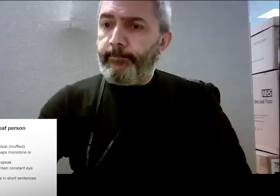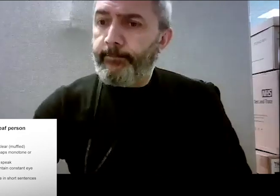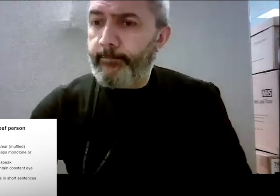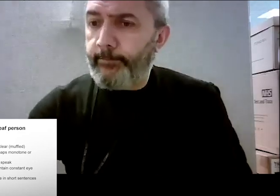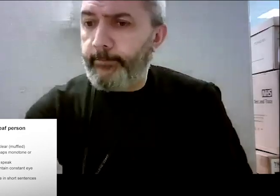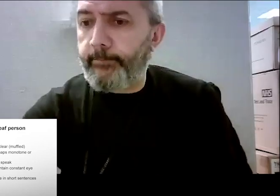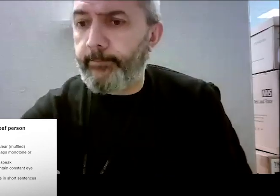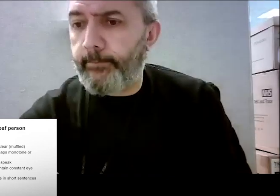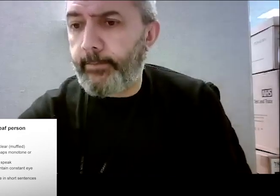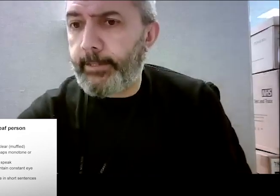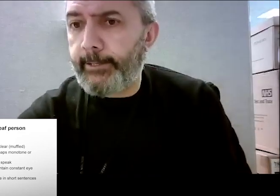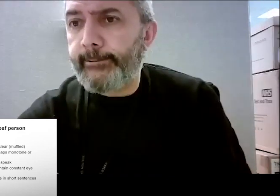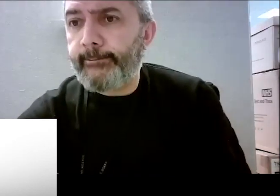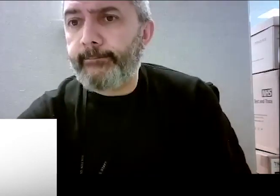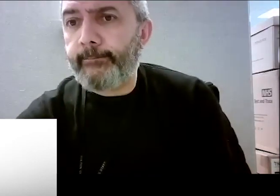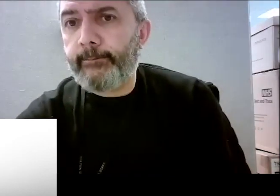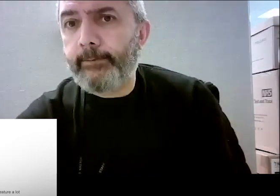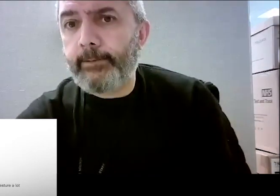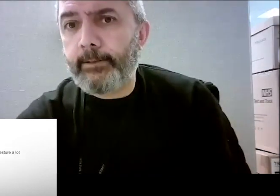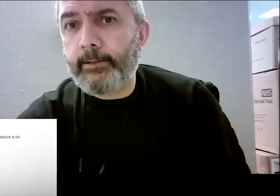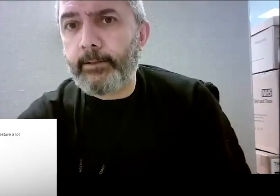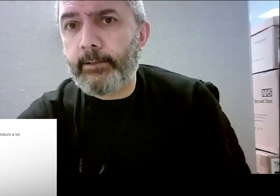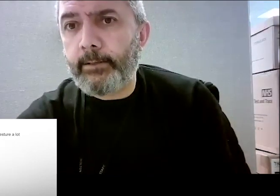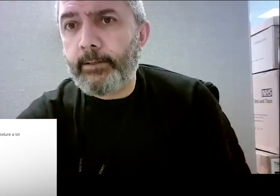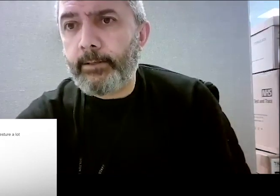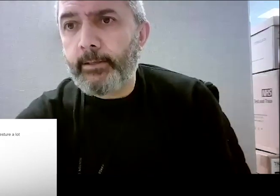in their second language and not their first language.